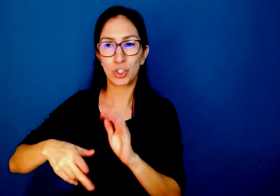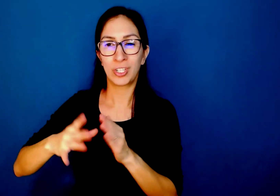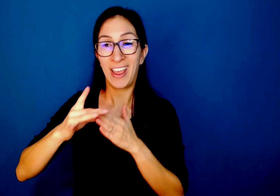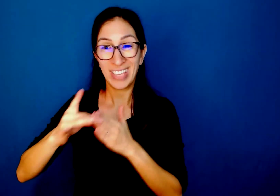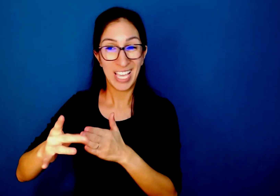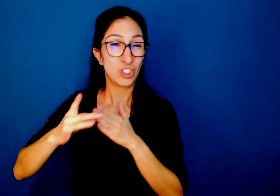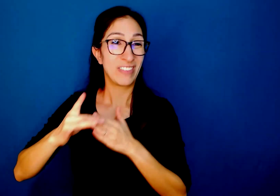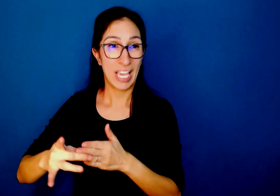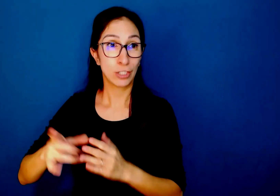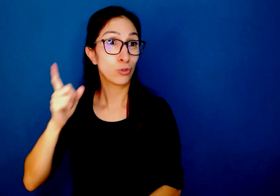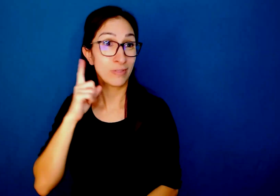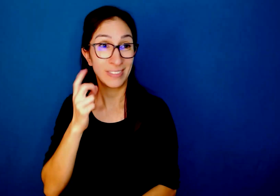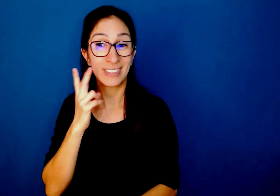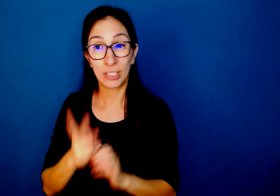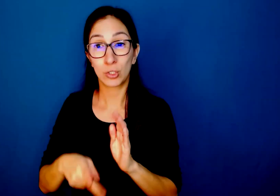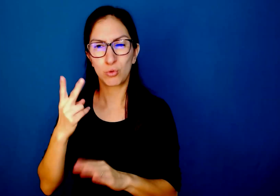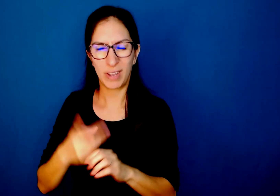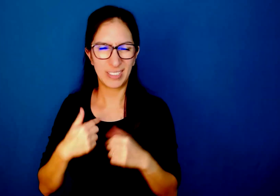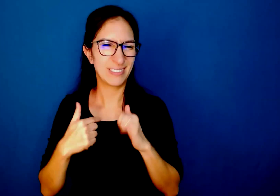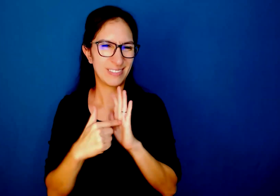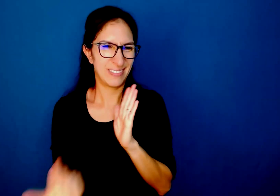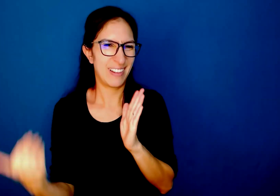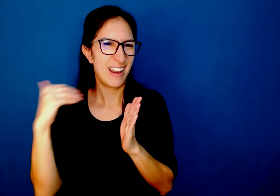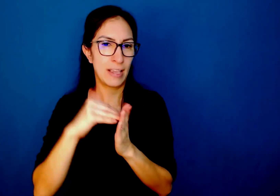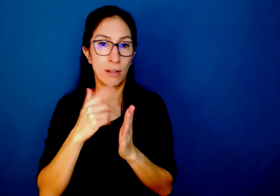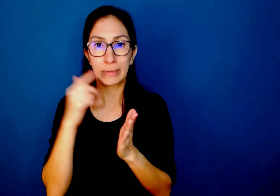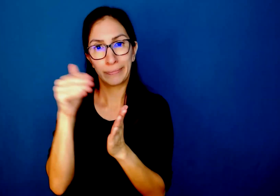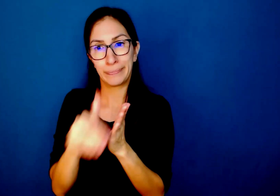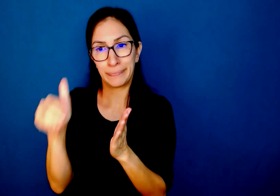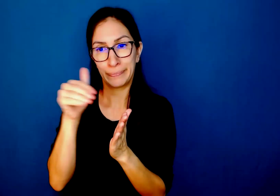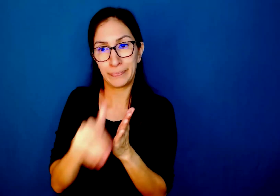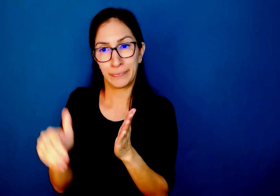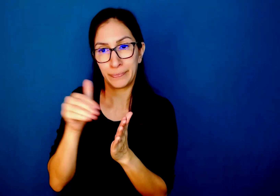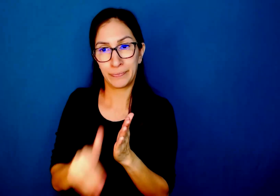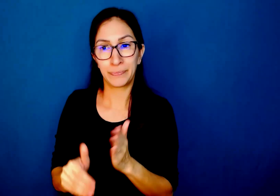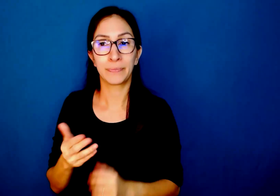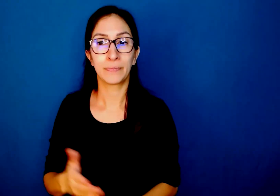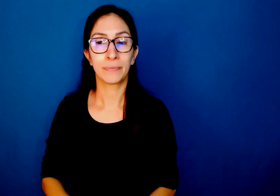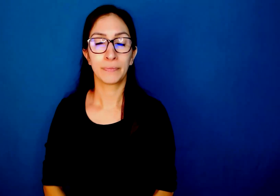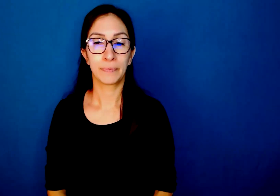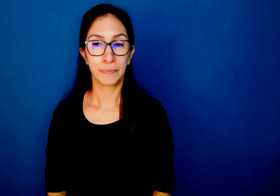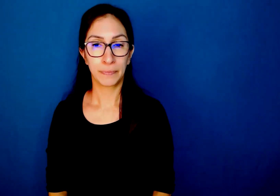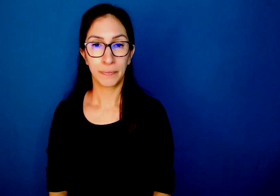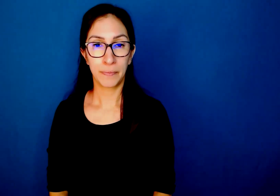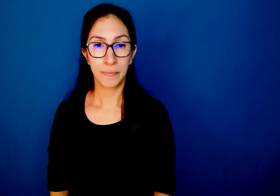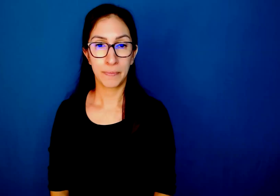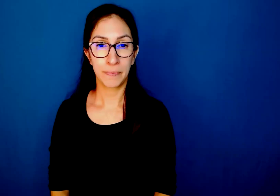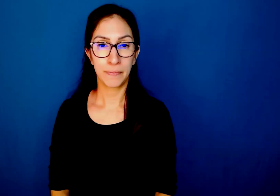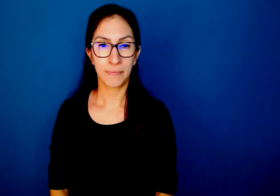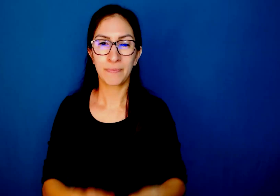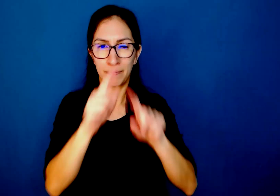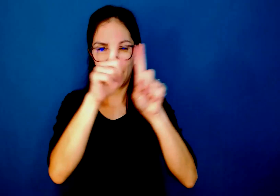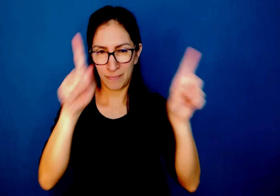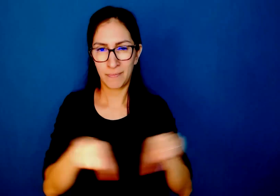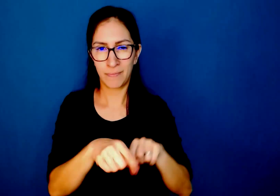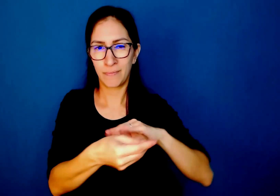navigation. Navigation. I'll do it once more. Main region. Heading level 2 security and brand navigation. Navigation region. Website navigation. Navigation region. And